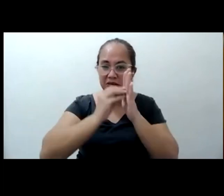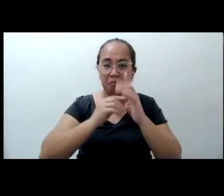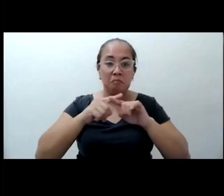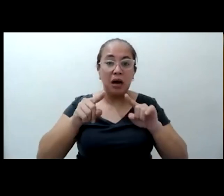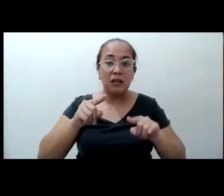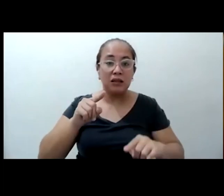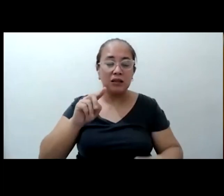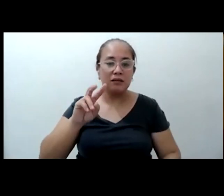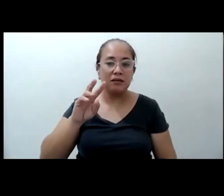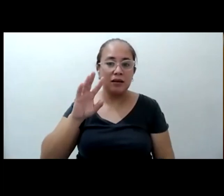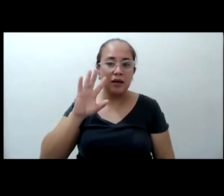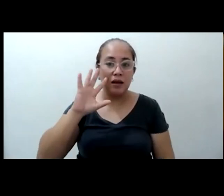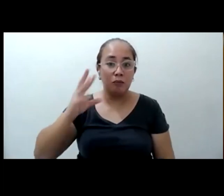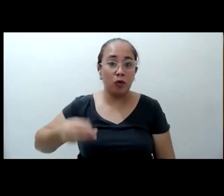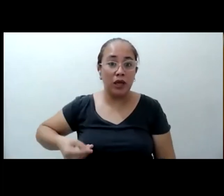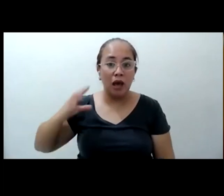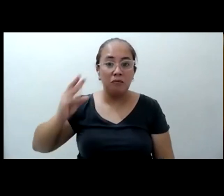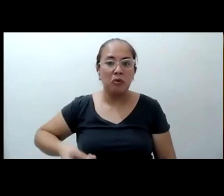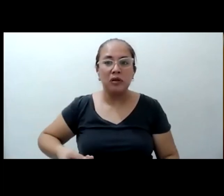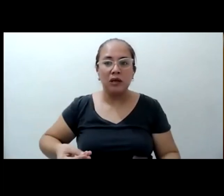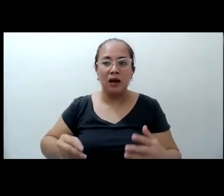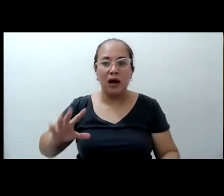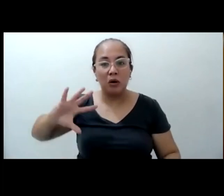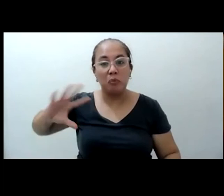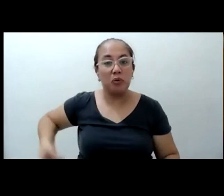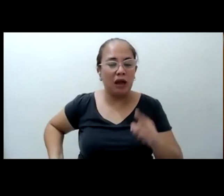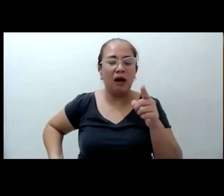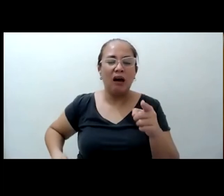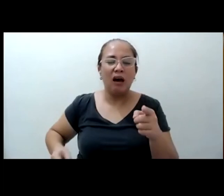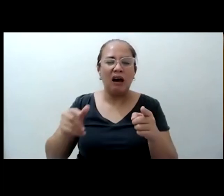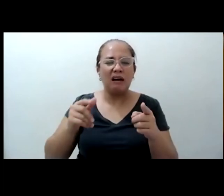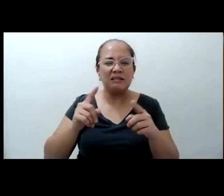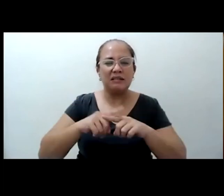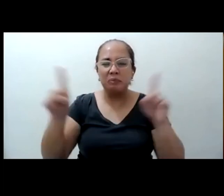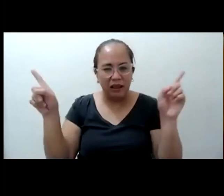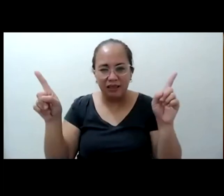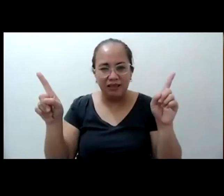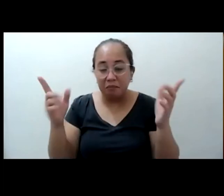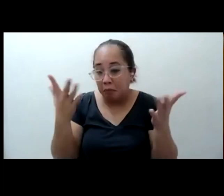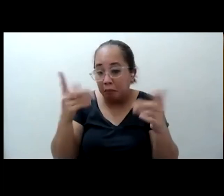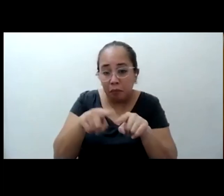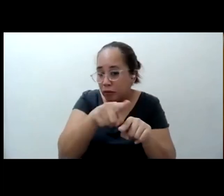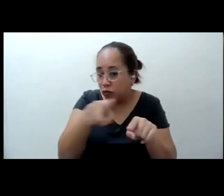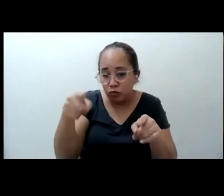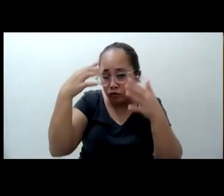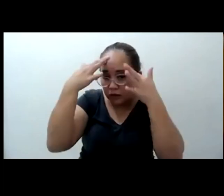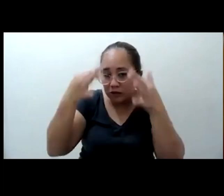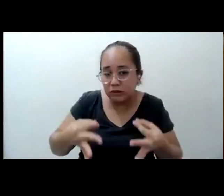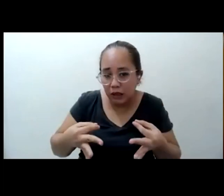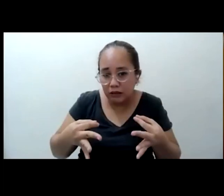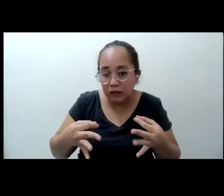shapes. So you have to come to a conclusion on that. If you think it's a different hand shape, then it needs to